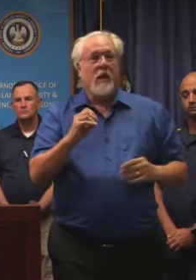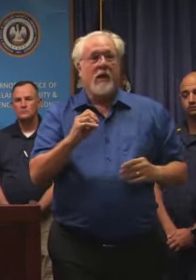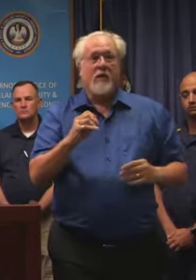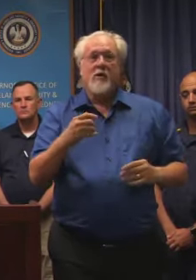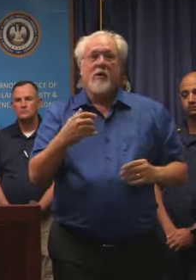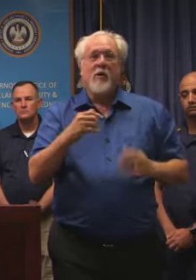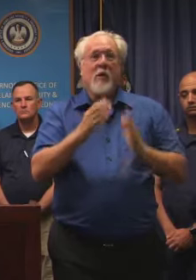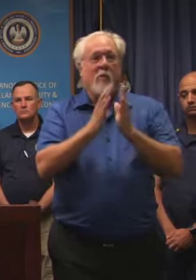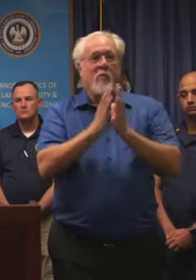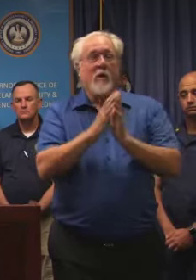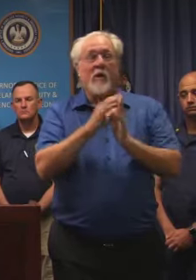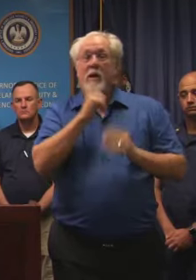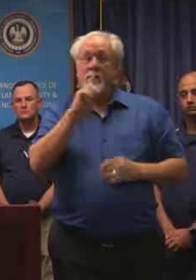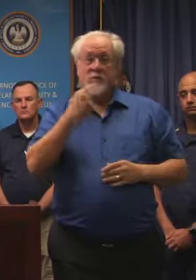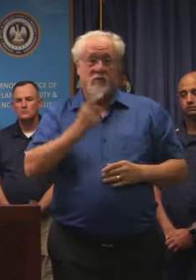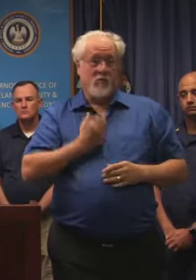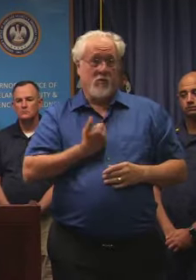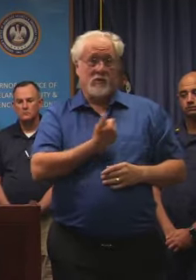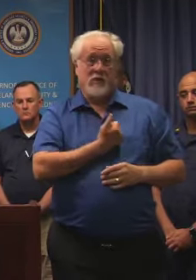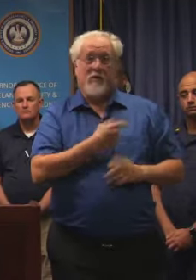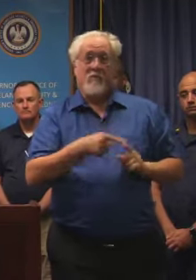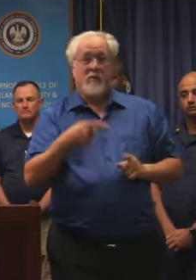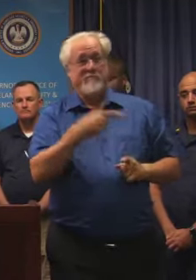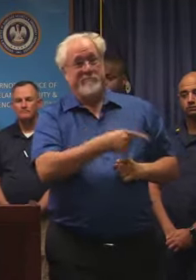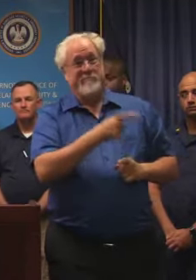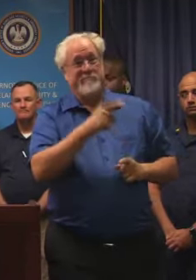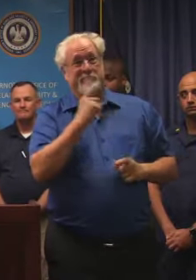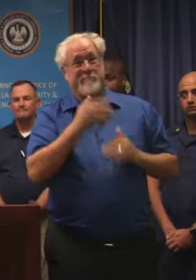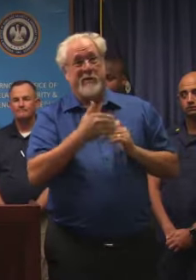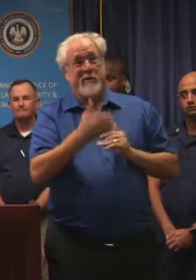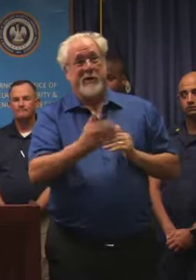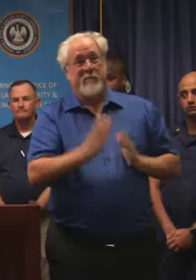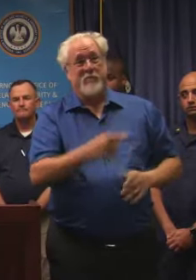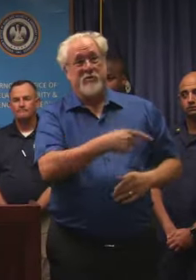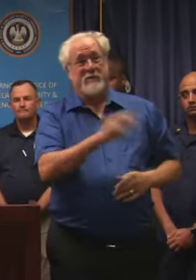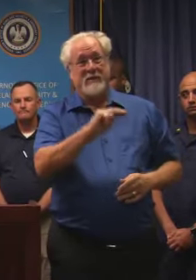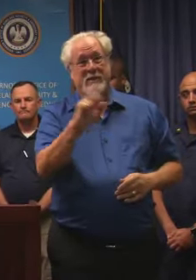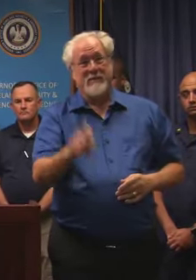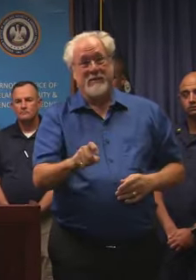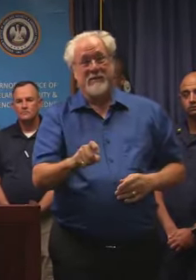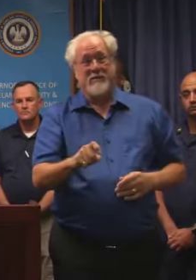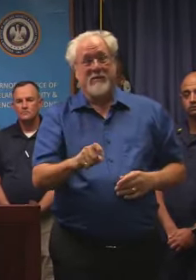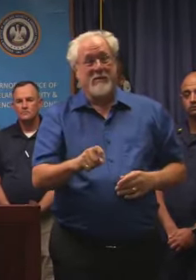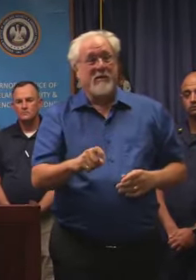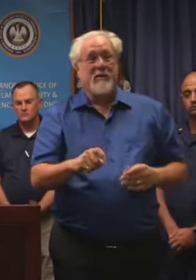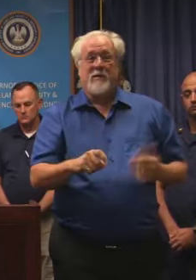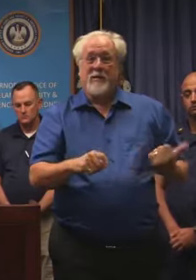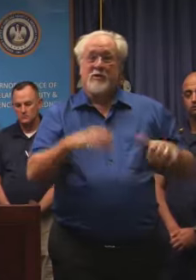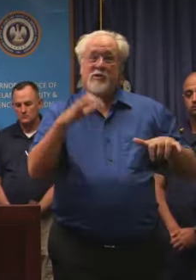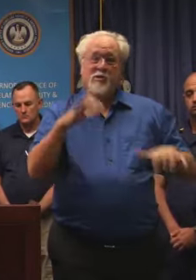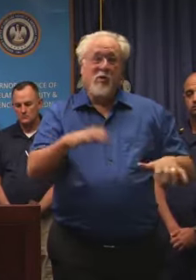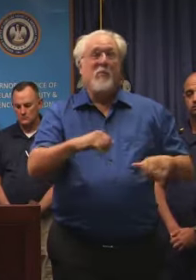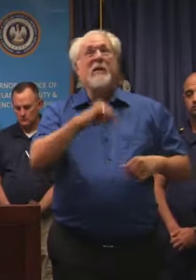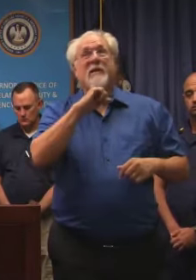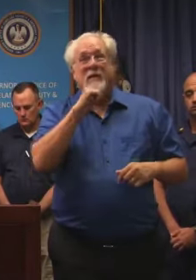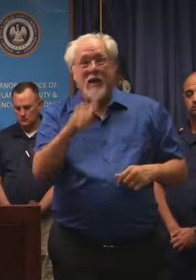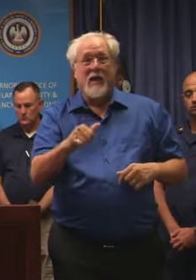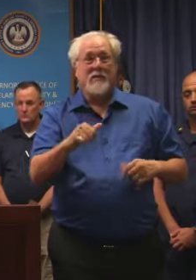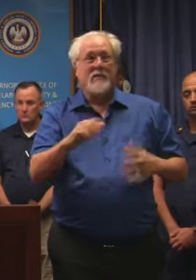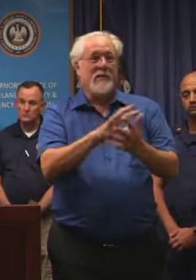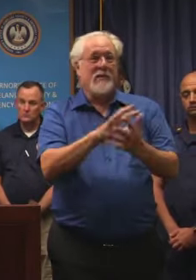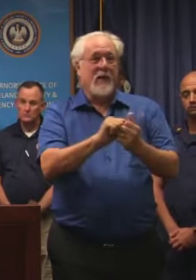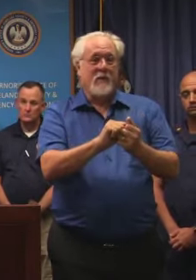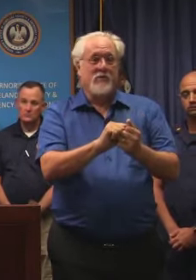we can pray not just for ourselves, but certainly for our neighbors in Texas, that this storm not be as